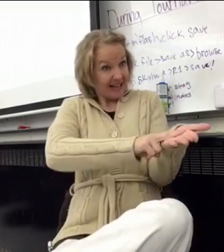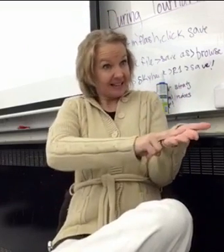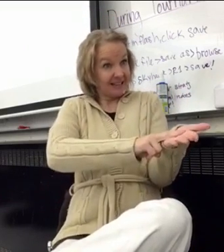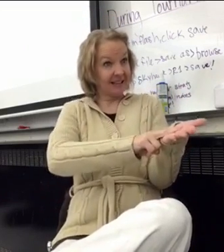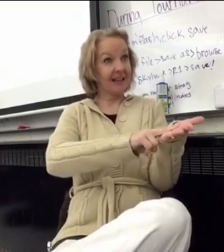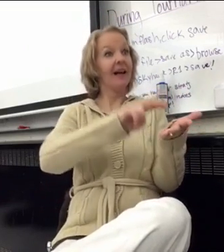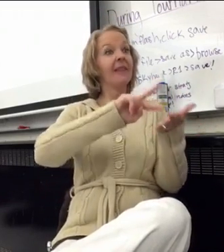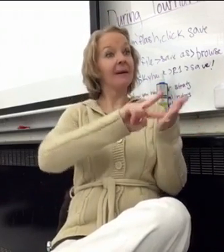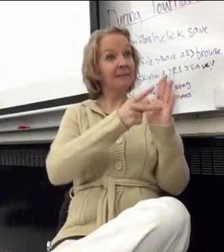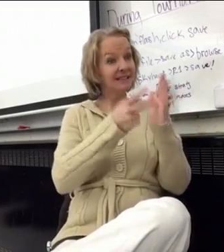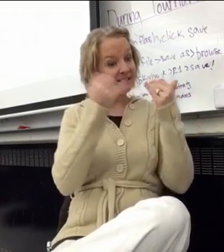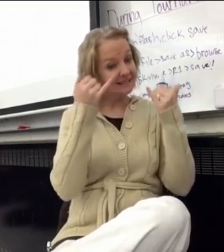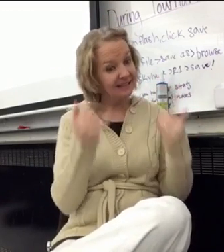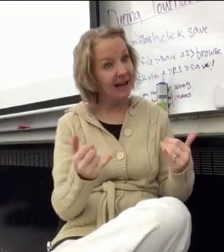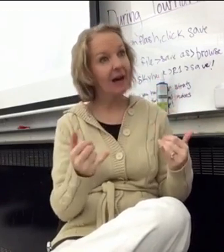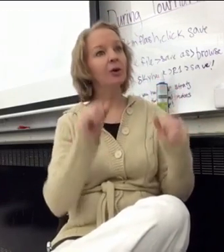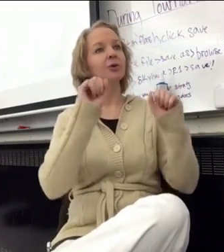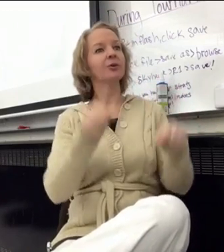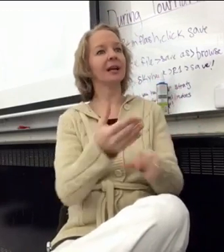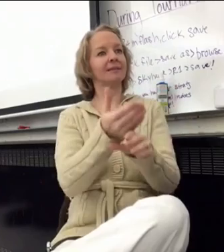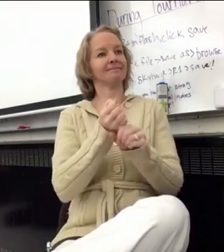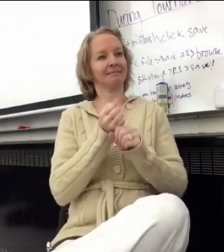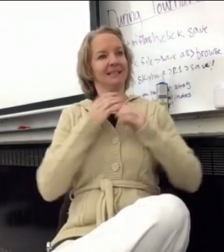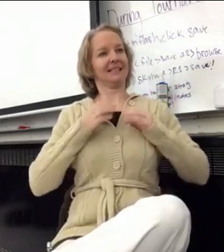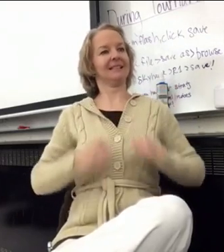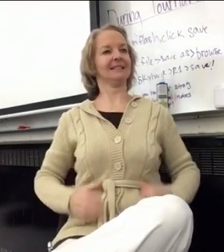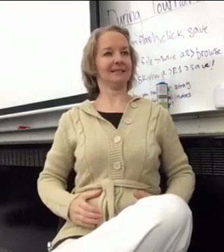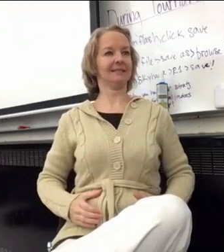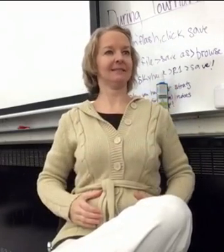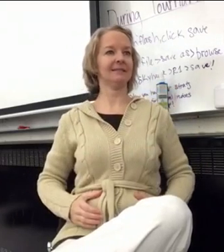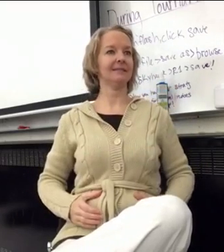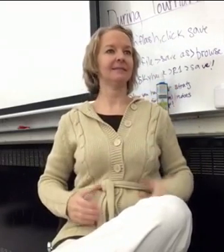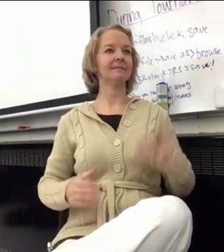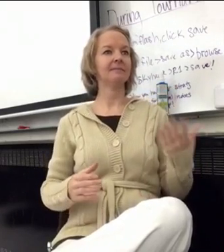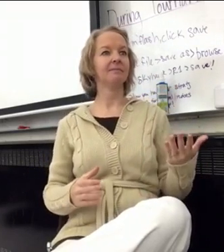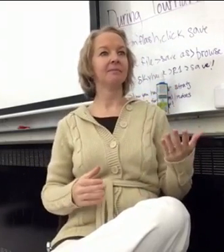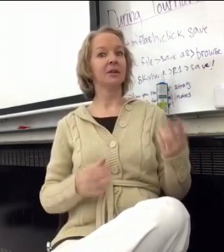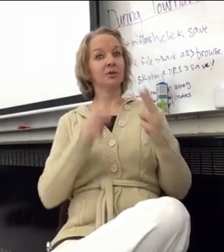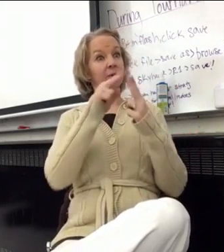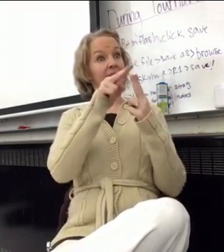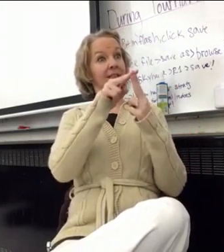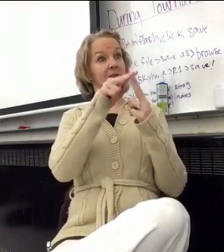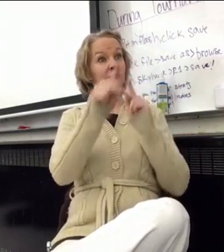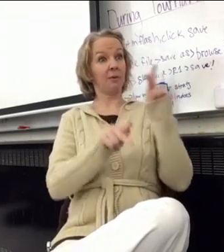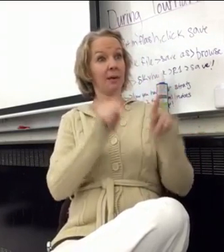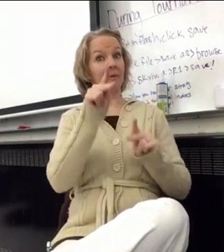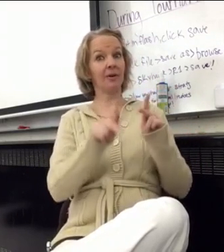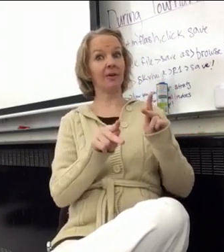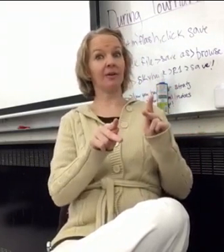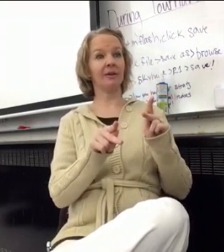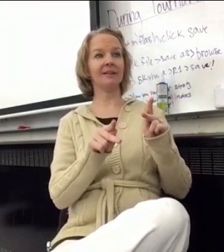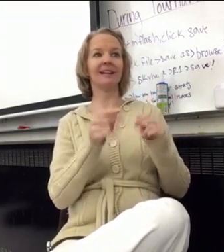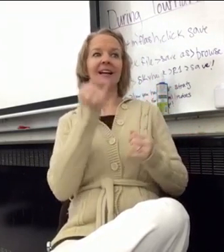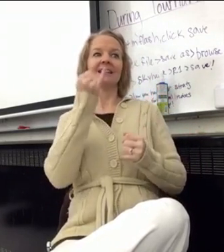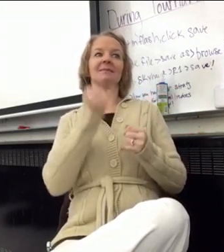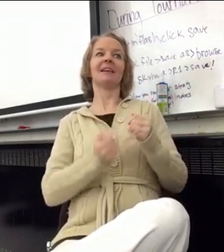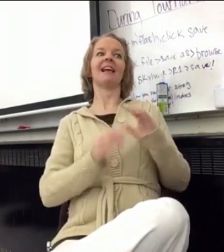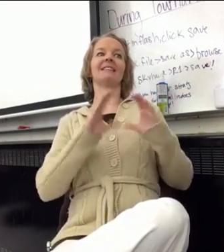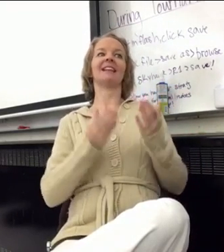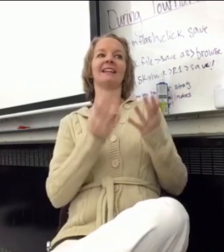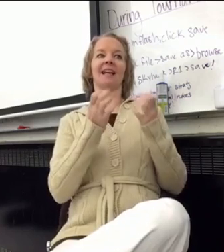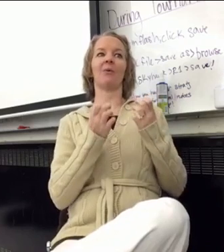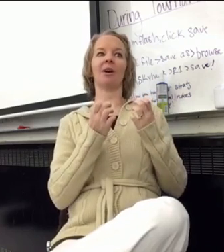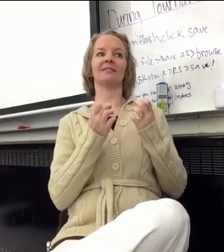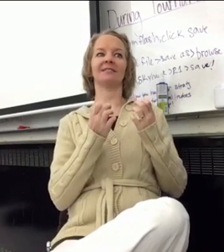now eligible in order to be able to obtain citizenship. Now, these two people, which this is my last class, and I'm wanting 2 for